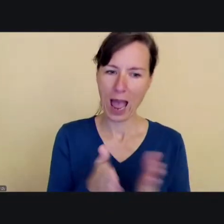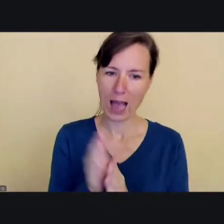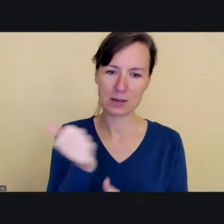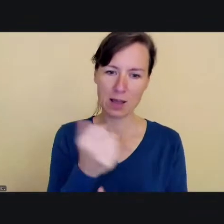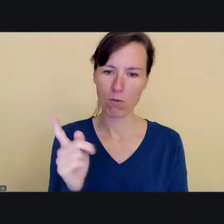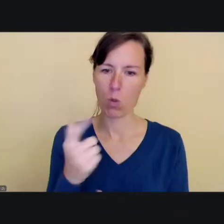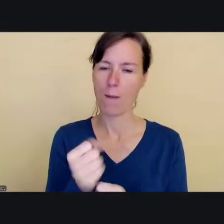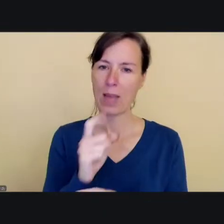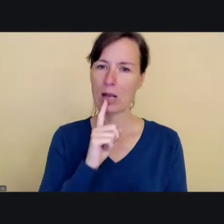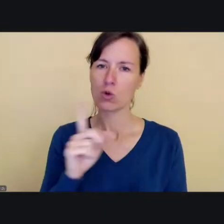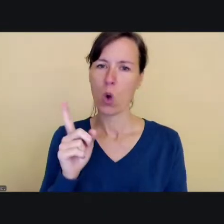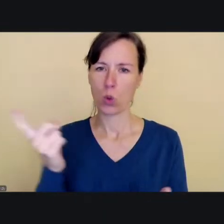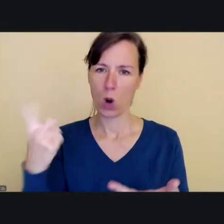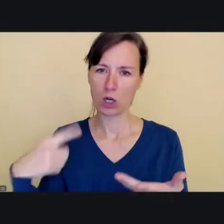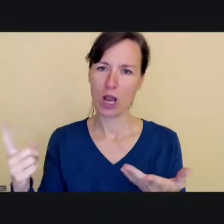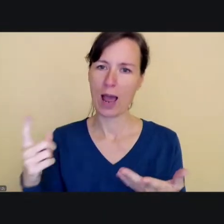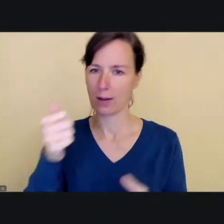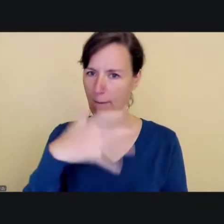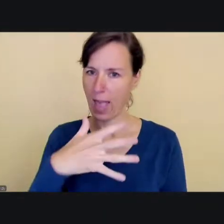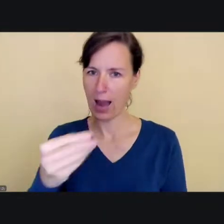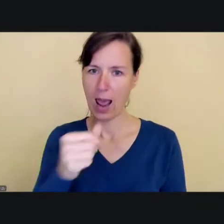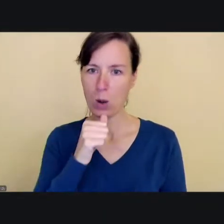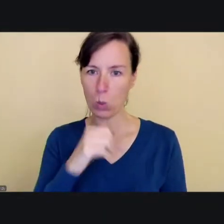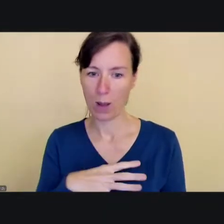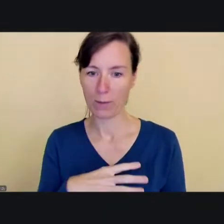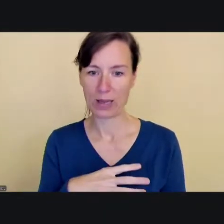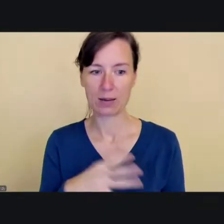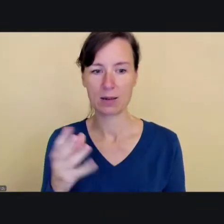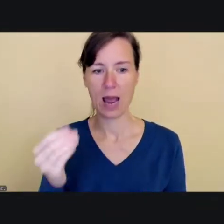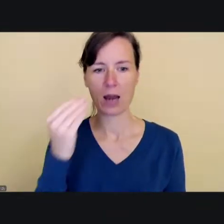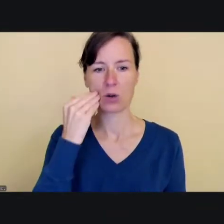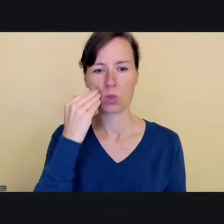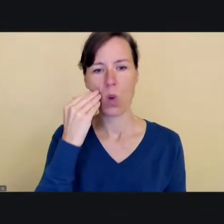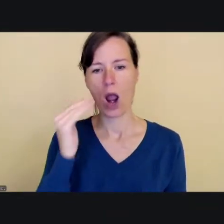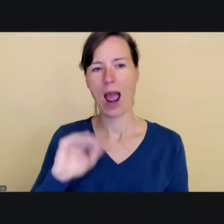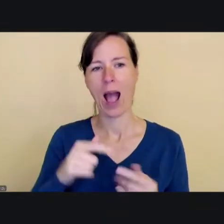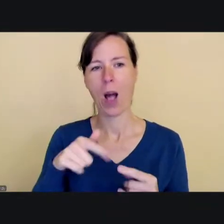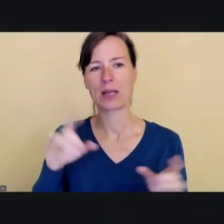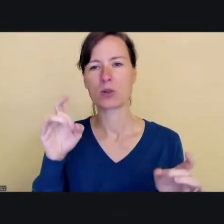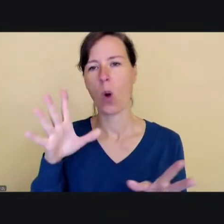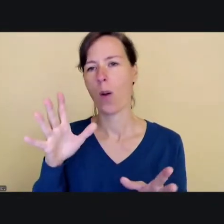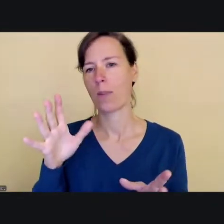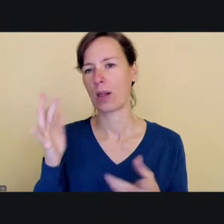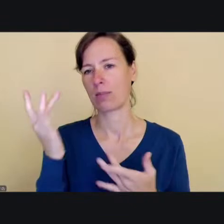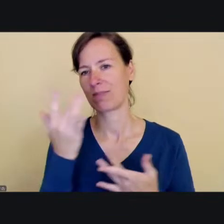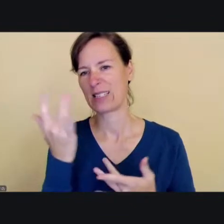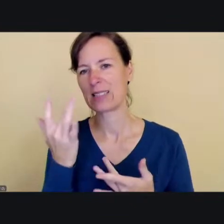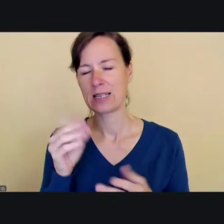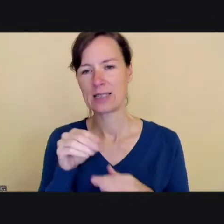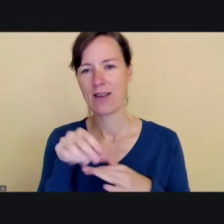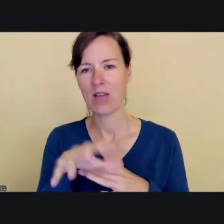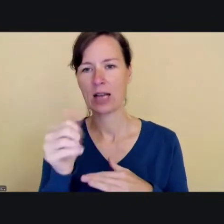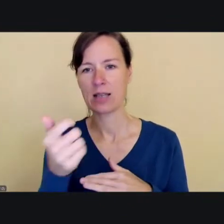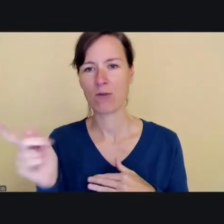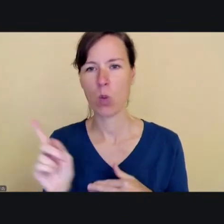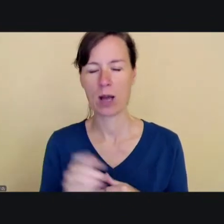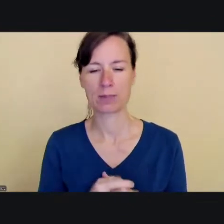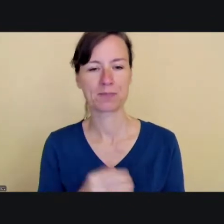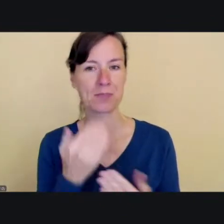we're aware of this horrible disease and how it truly affects everyone. I yield back. Thank you for that. Mr. Tanzi,